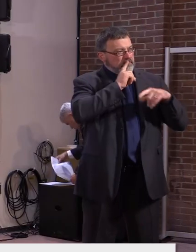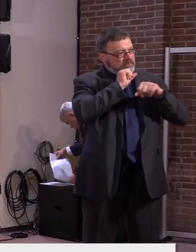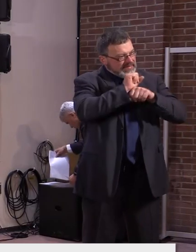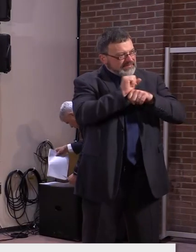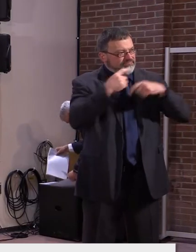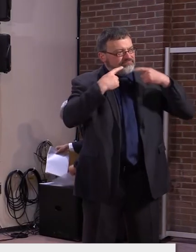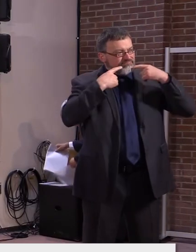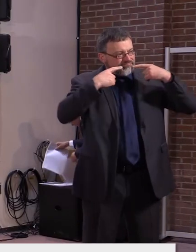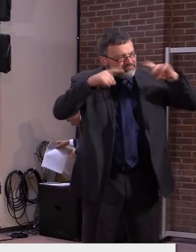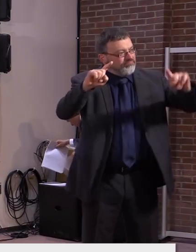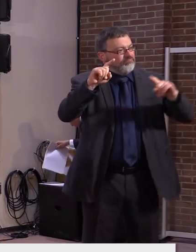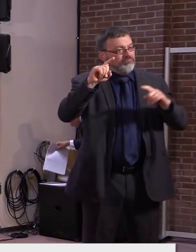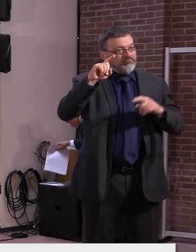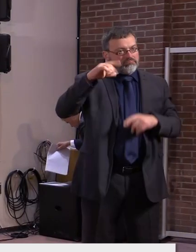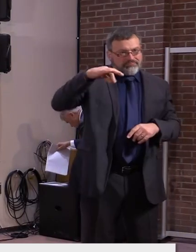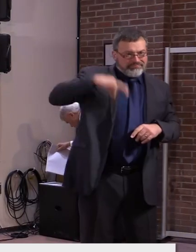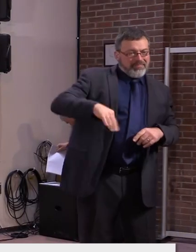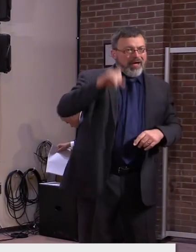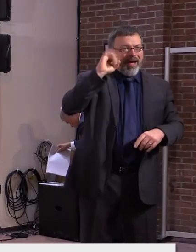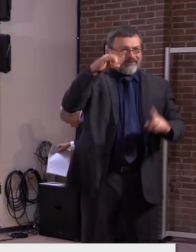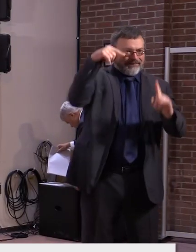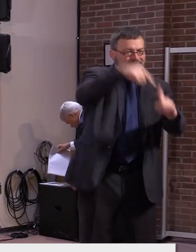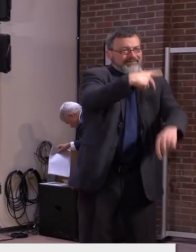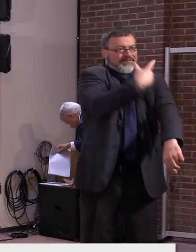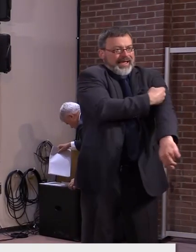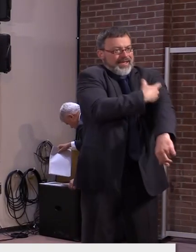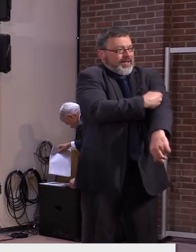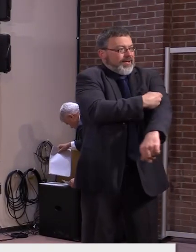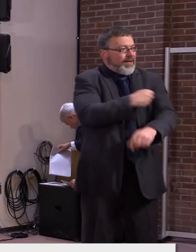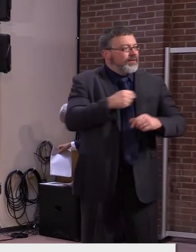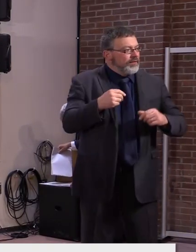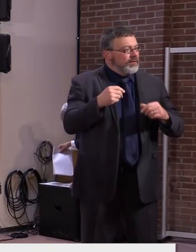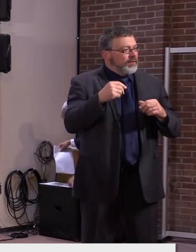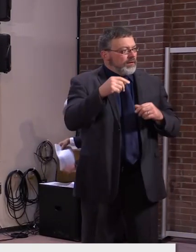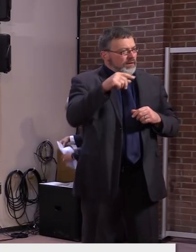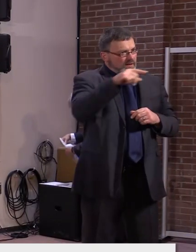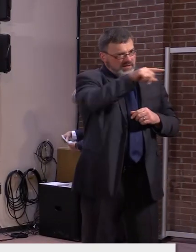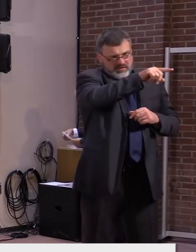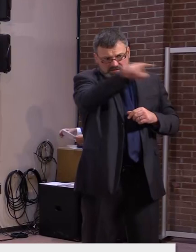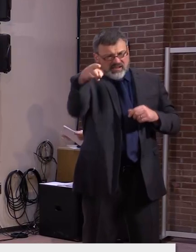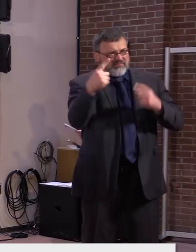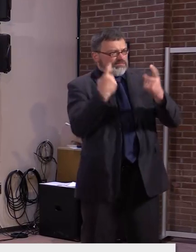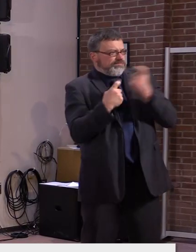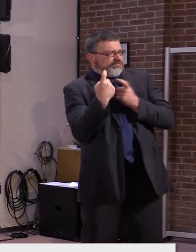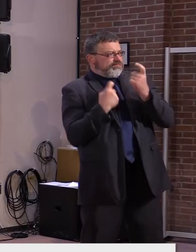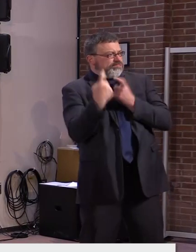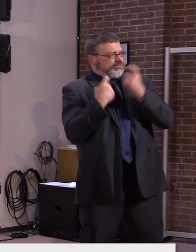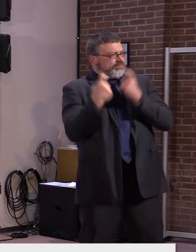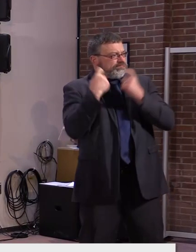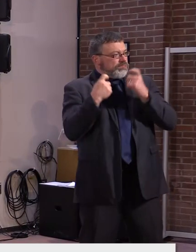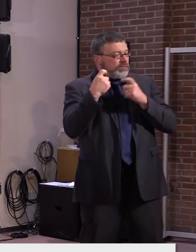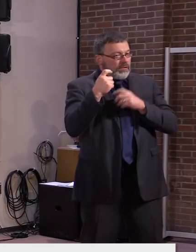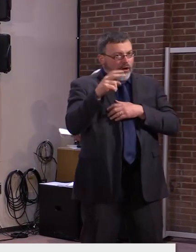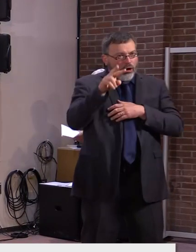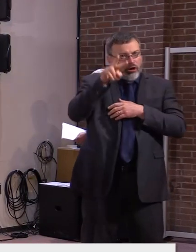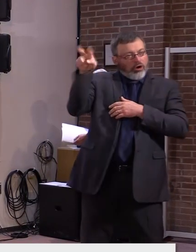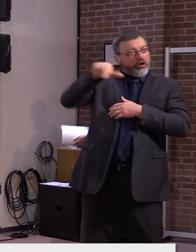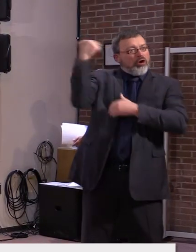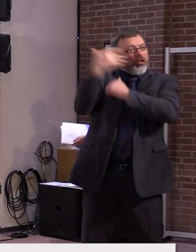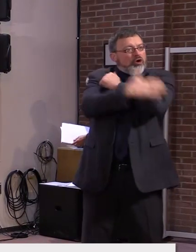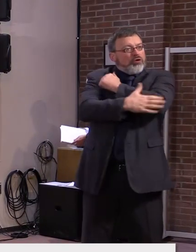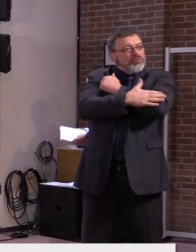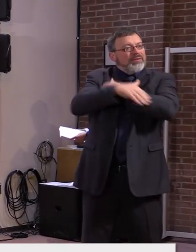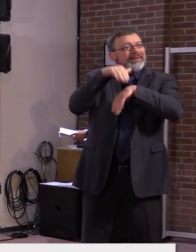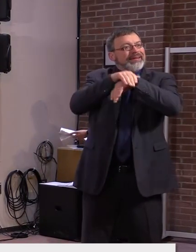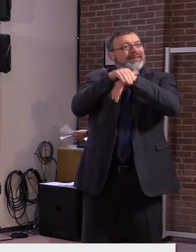more today. They were asked about rising cases in the UK, and Dr. Walensky encouraged the group